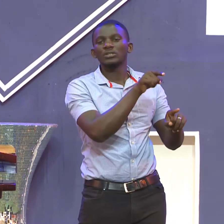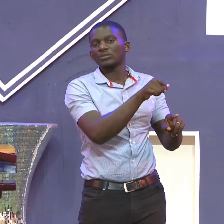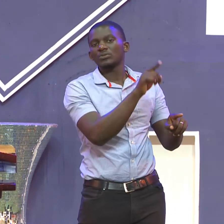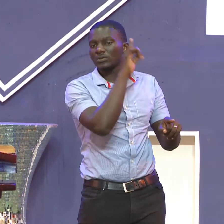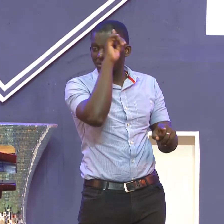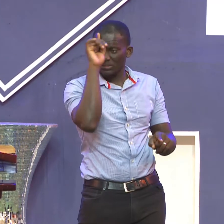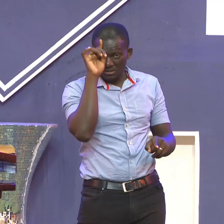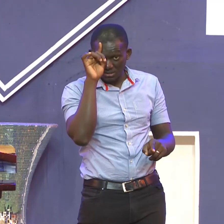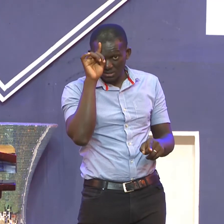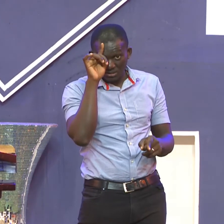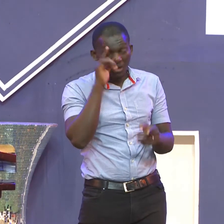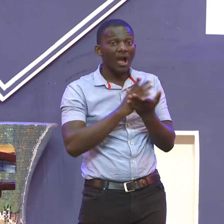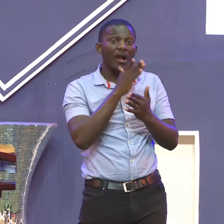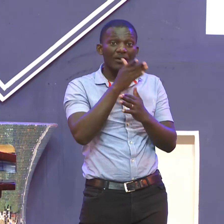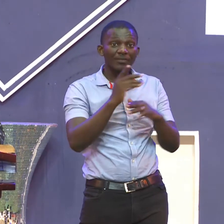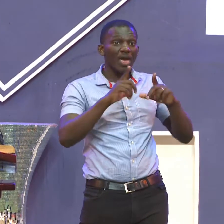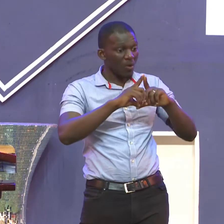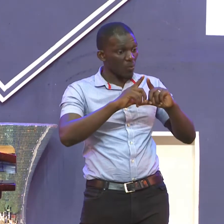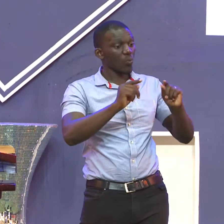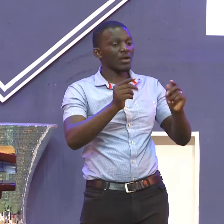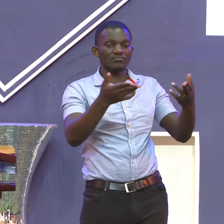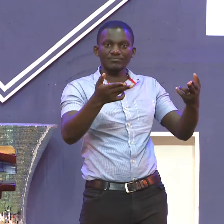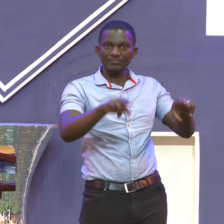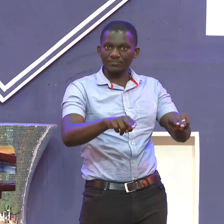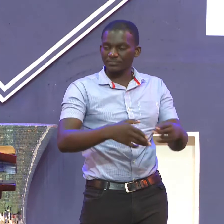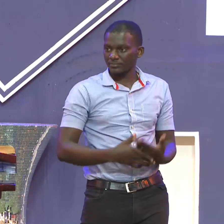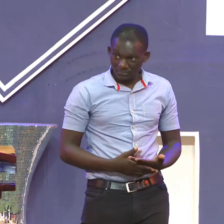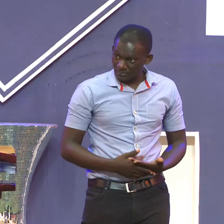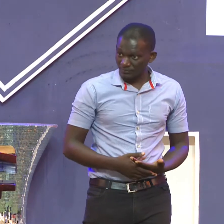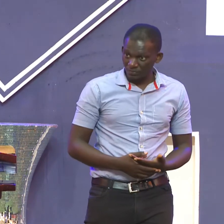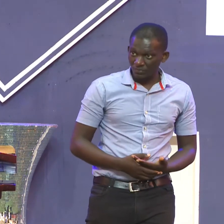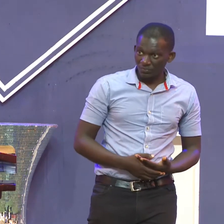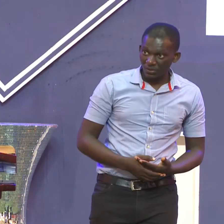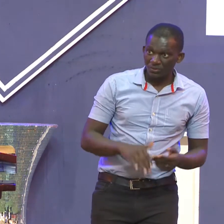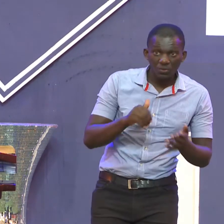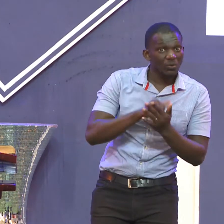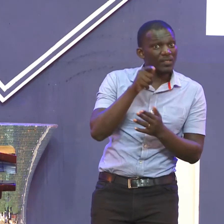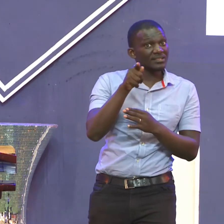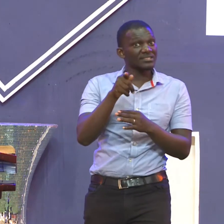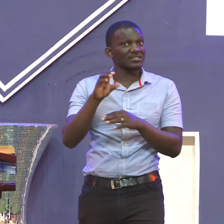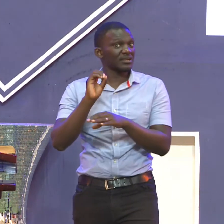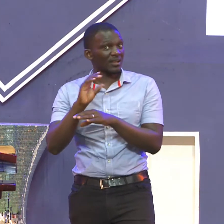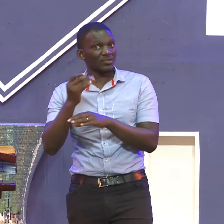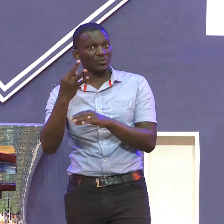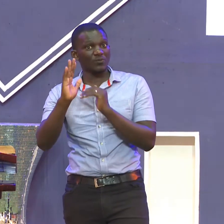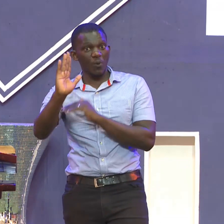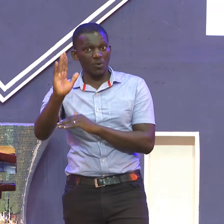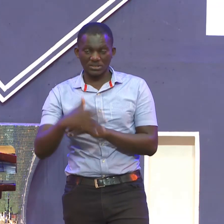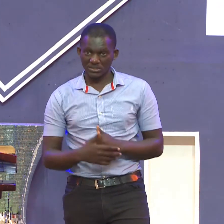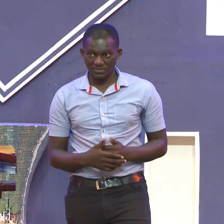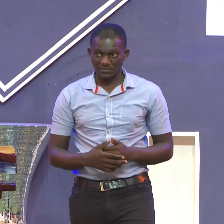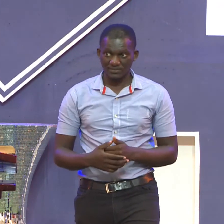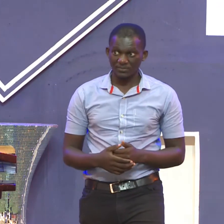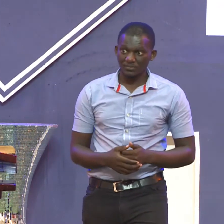prophesied them. Era we bitone bitukirira. And the same way they came to pass. Kati je tuita council ya mukama. So that is what we call the council of the